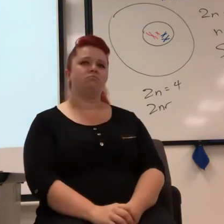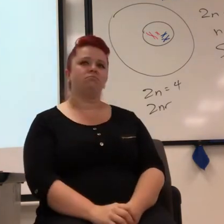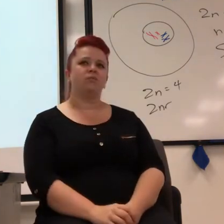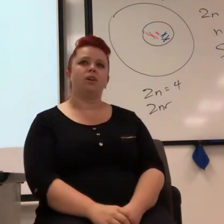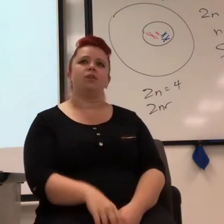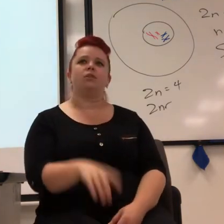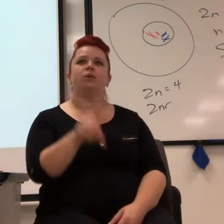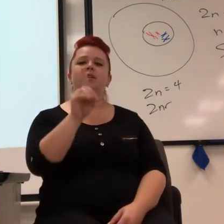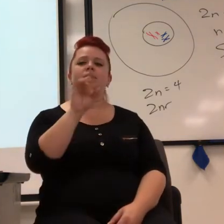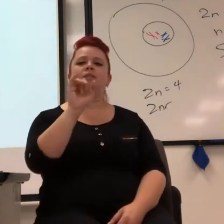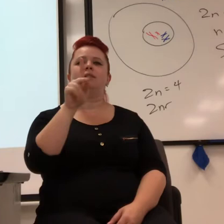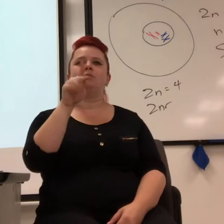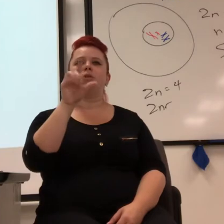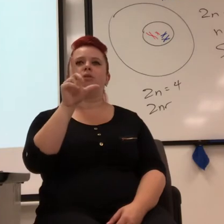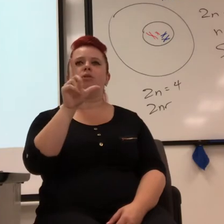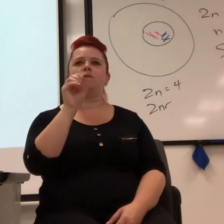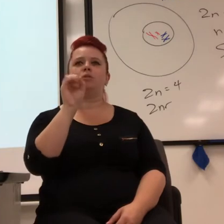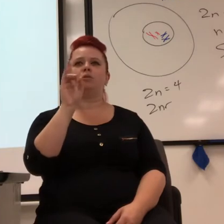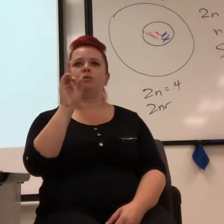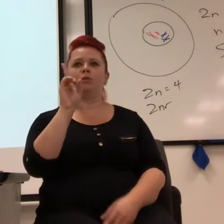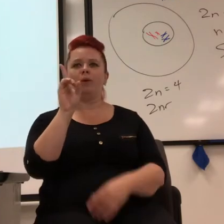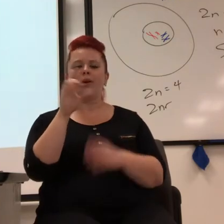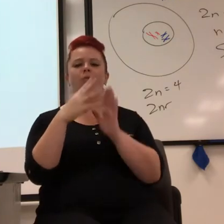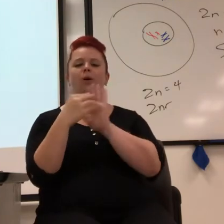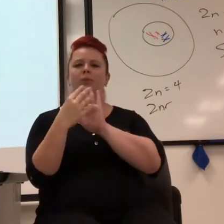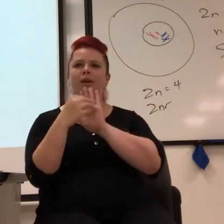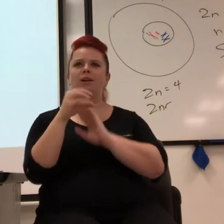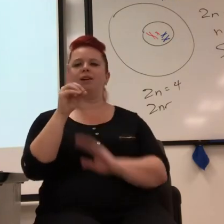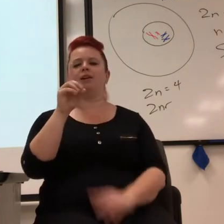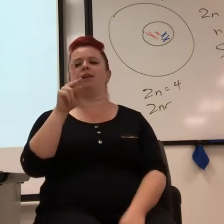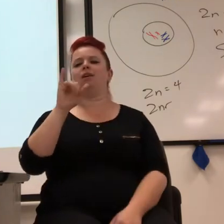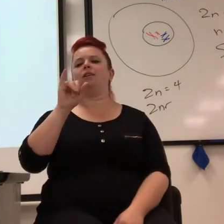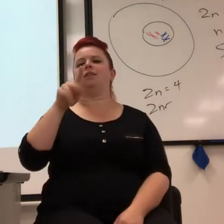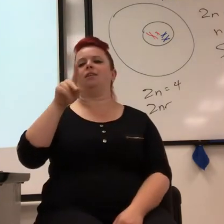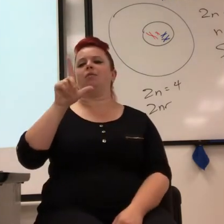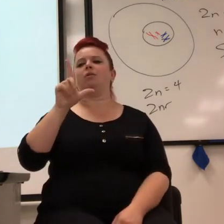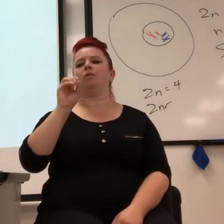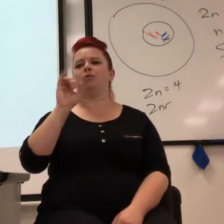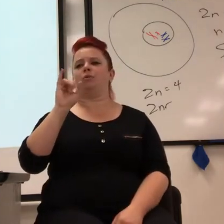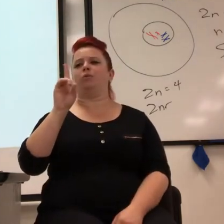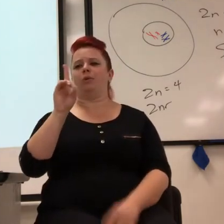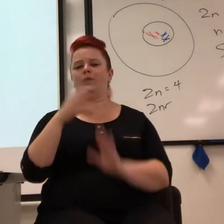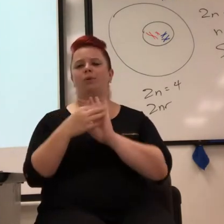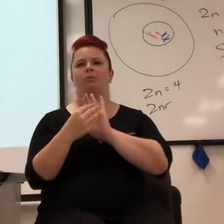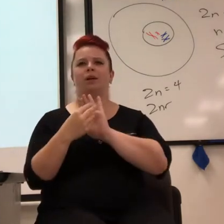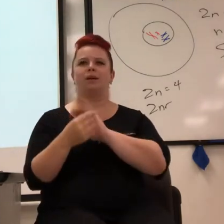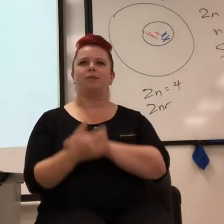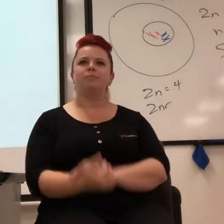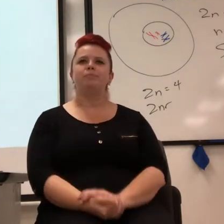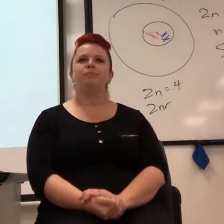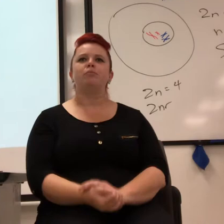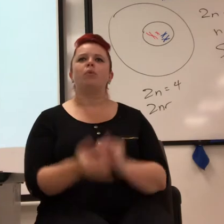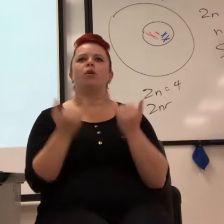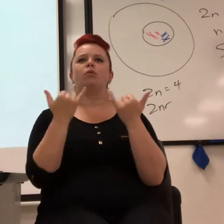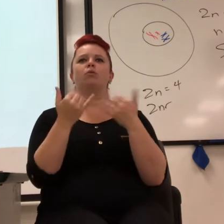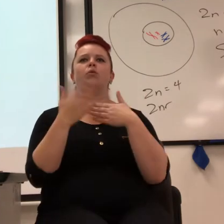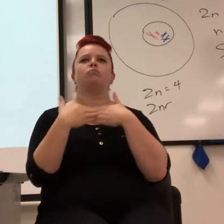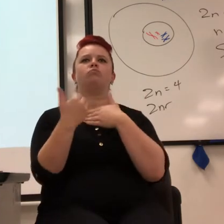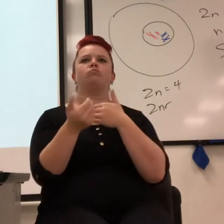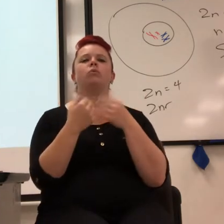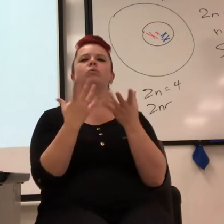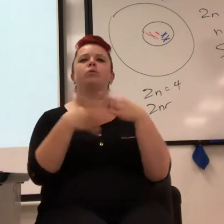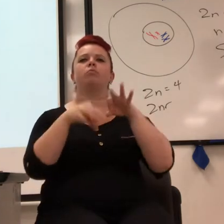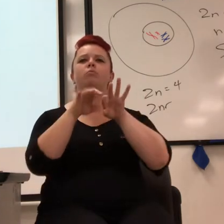diploid replicated is the thing. So I'm going to move on. One of the other things that's important for cell division is something